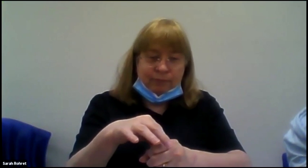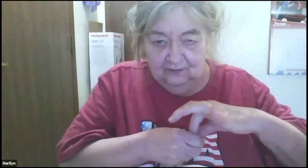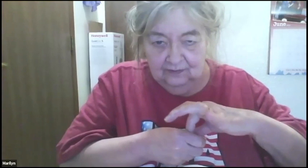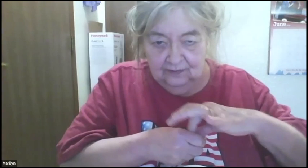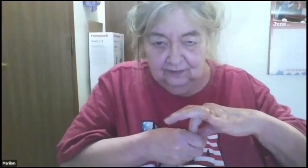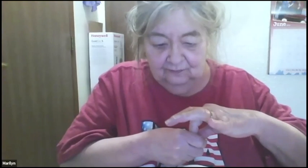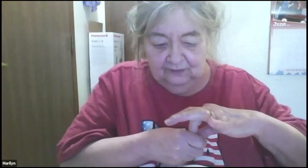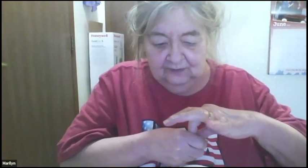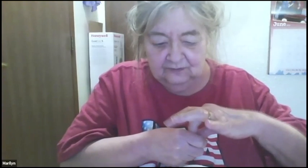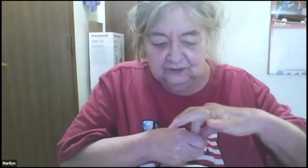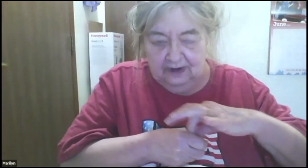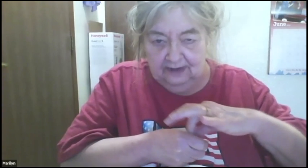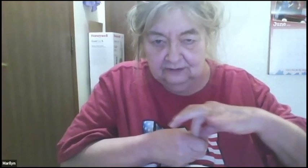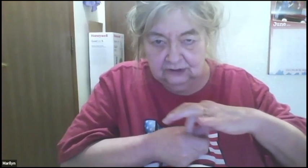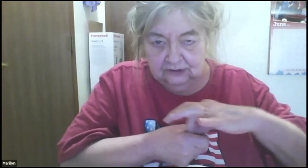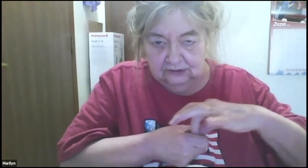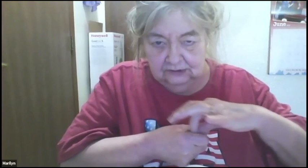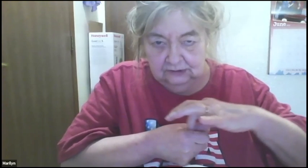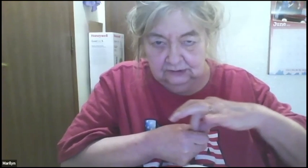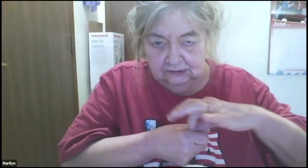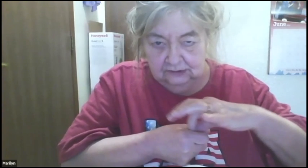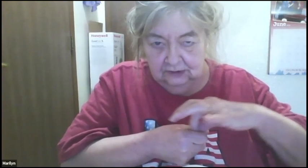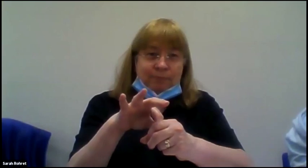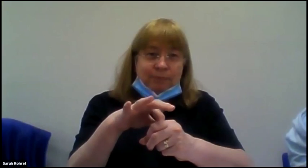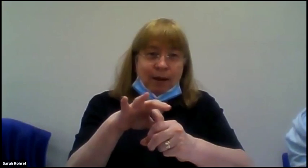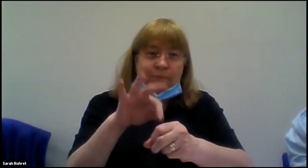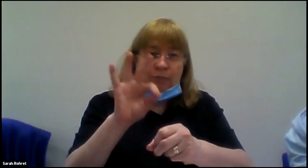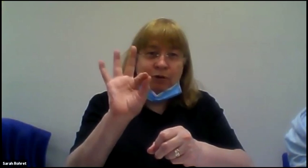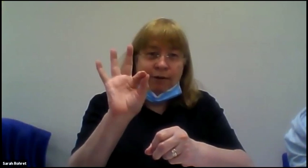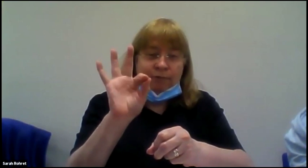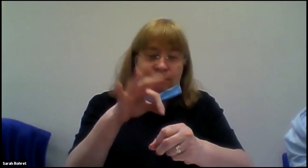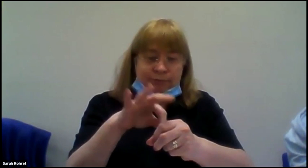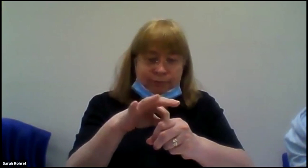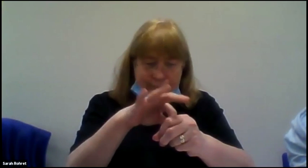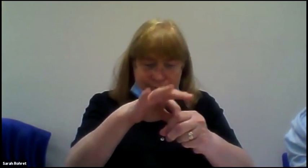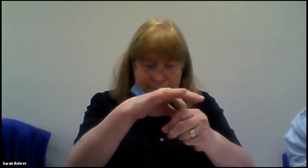your fingers are out. Yep, yep.